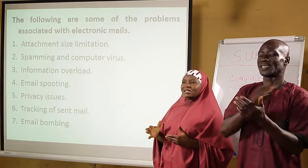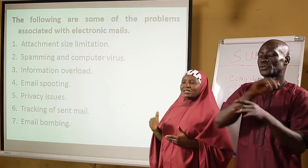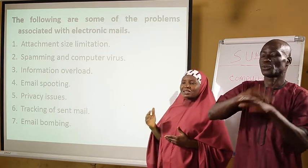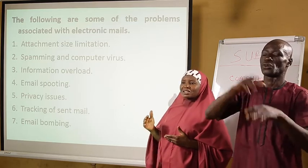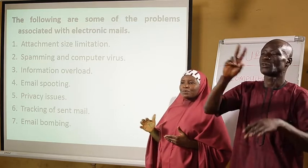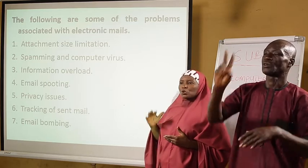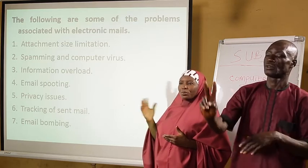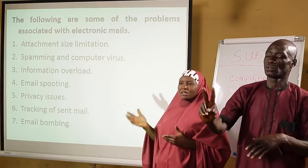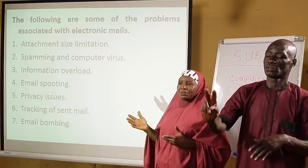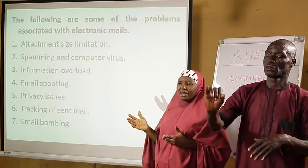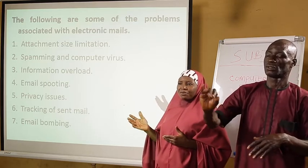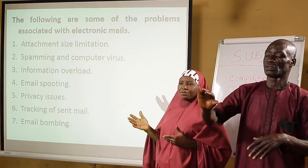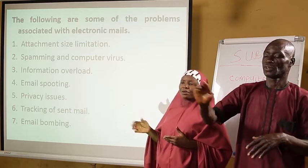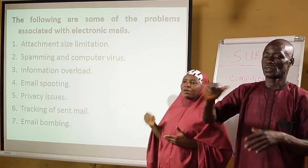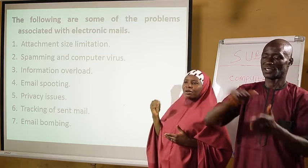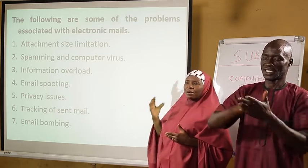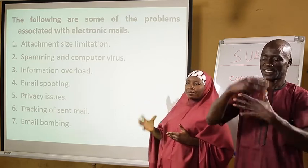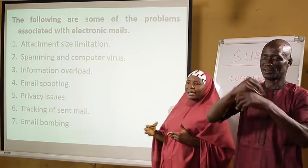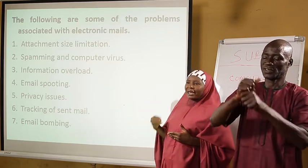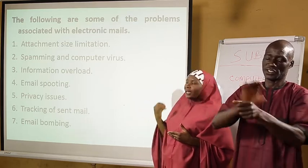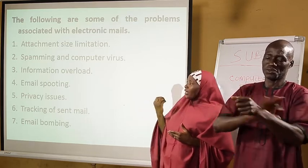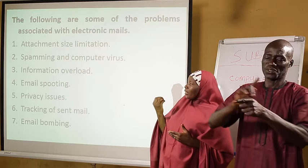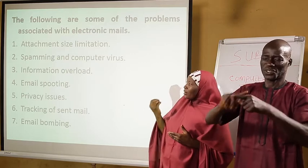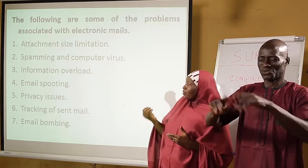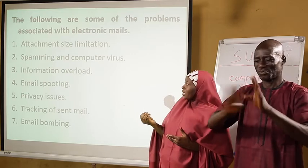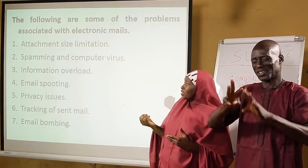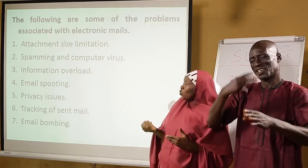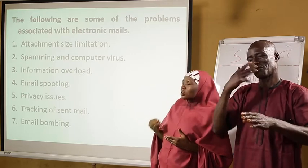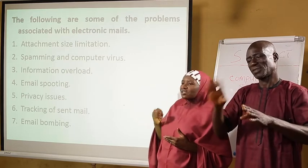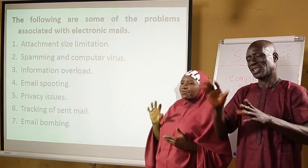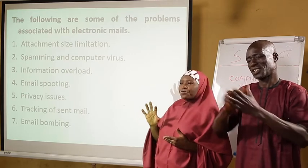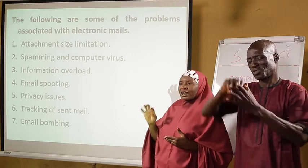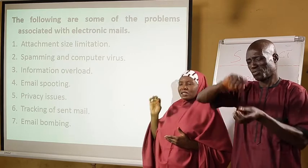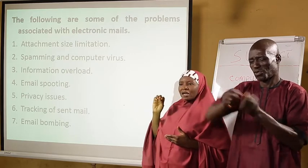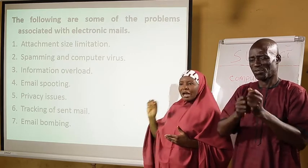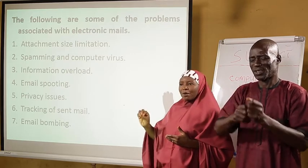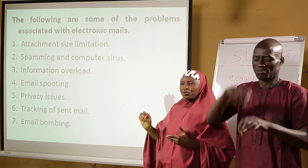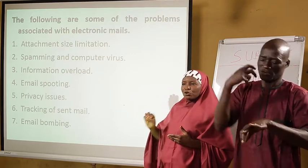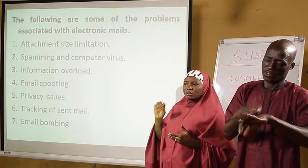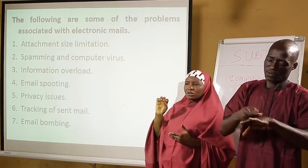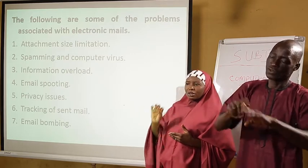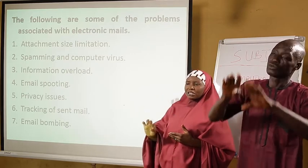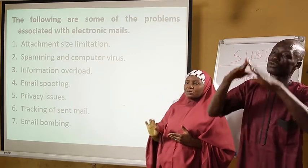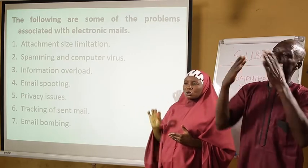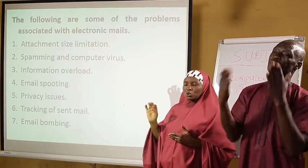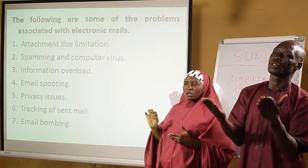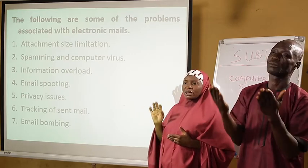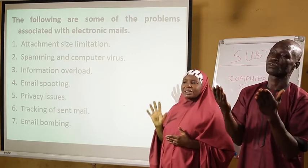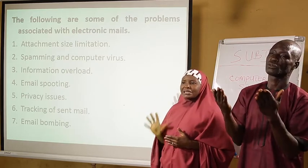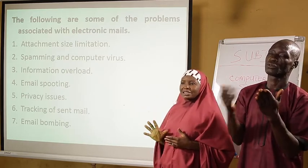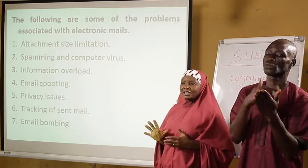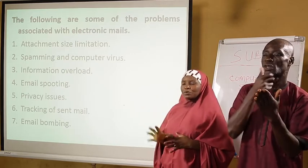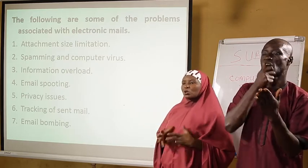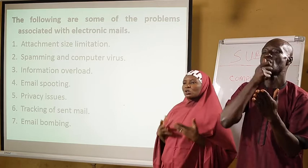by creating system to misbehave, by creating what? Different harmful symptoms to